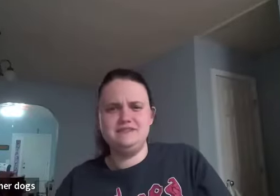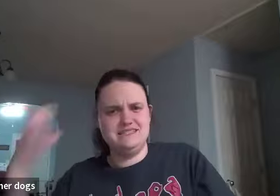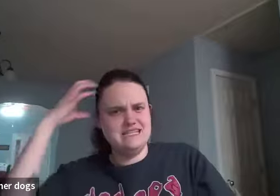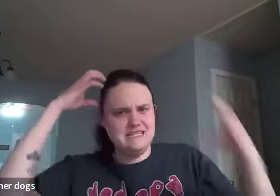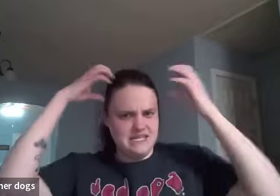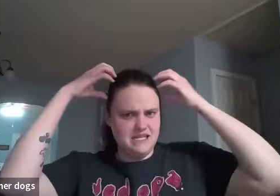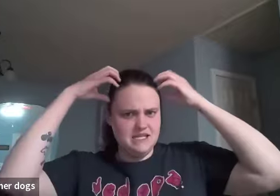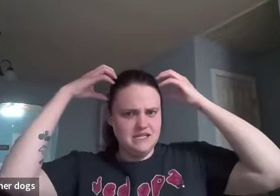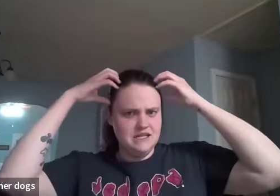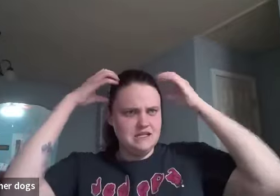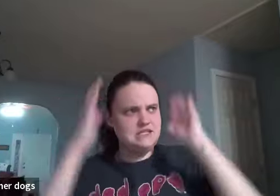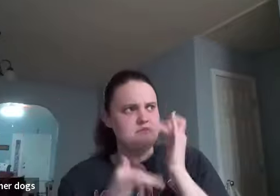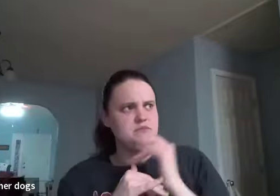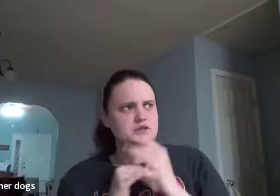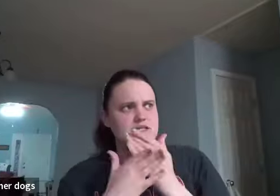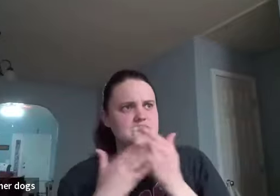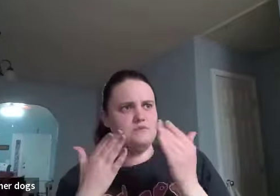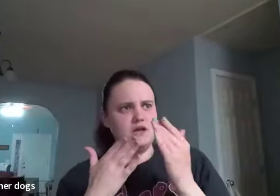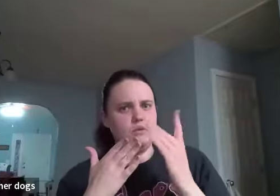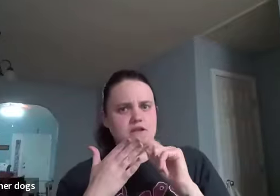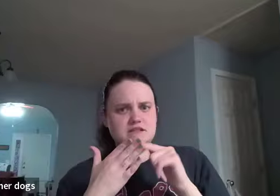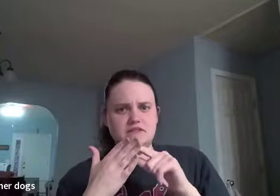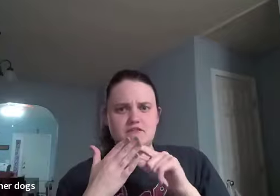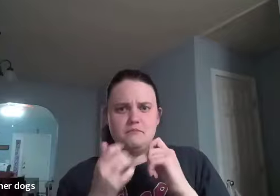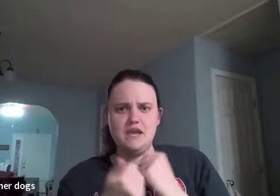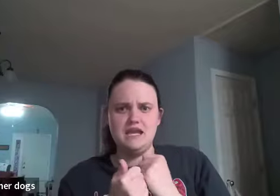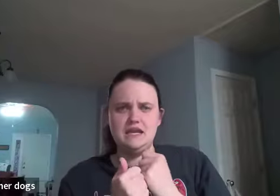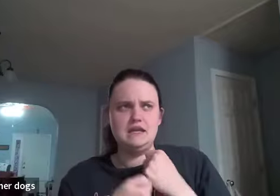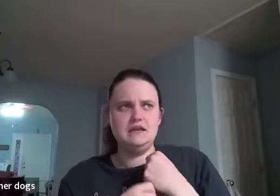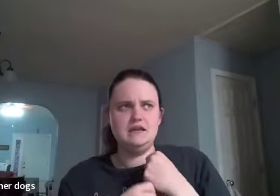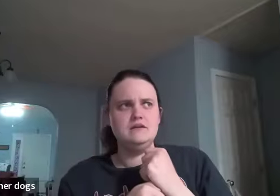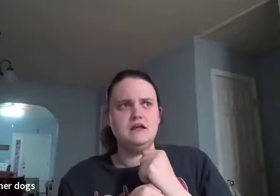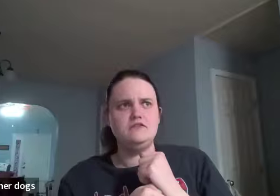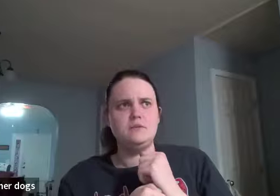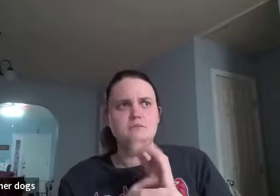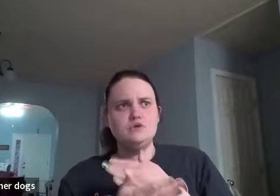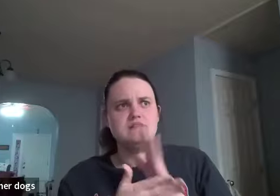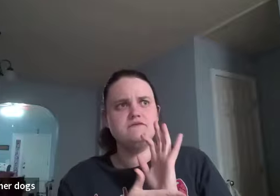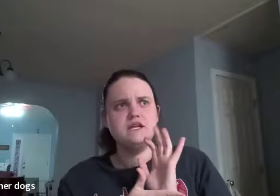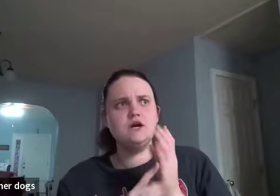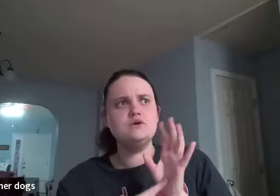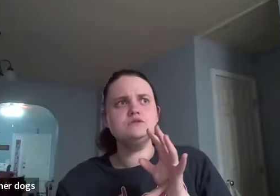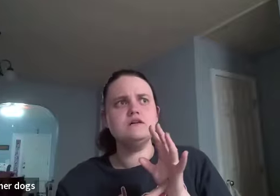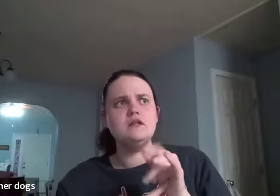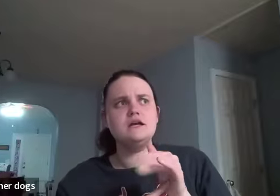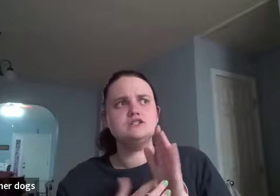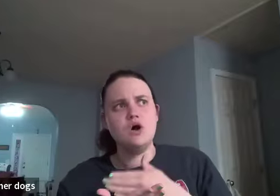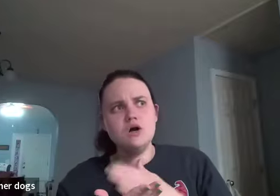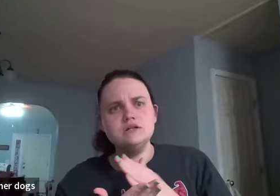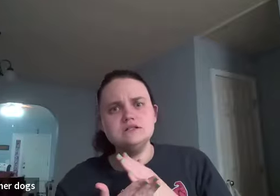know Disney seems to be doing something where it's like they've made like the music videos of like songs